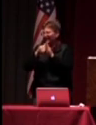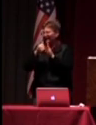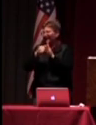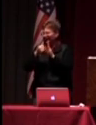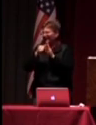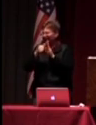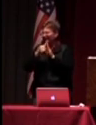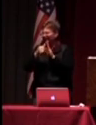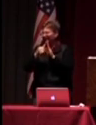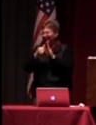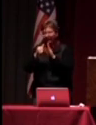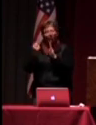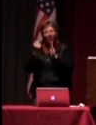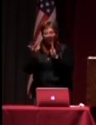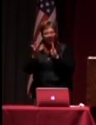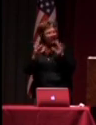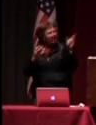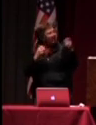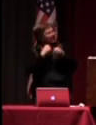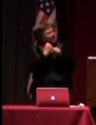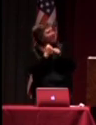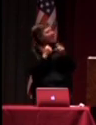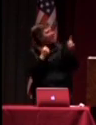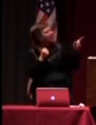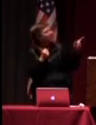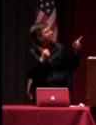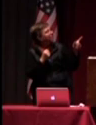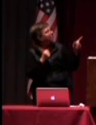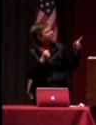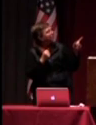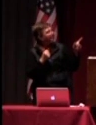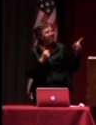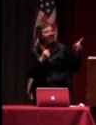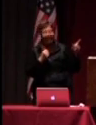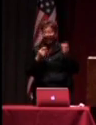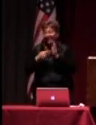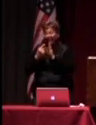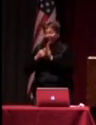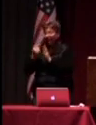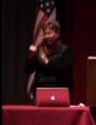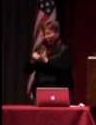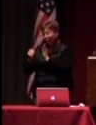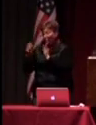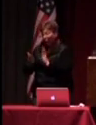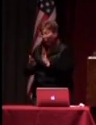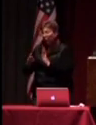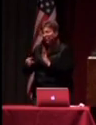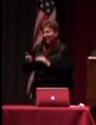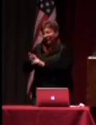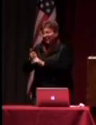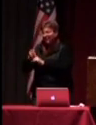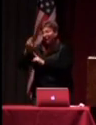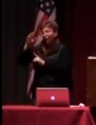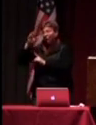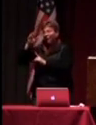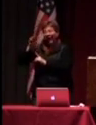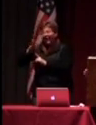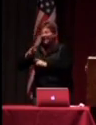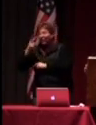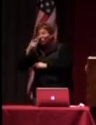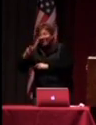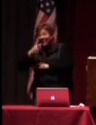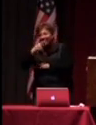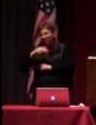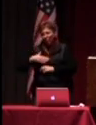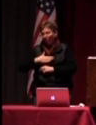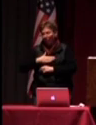age of photography. Obviously, most were not done from life. In some cases, the artists were obviously just purely inventing because they had no idea